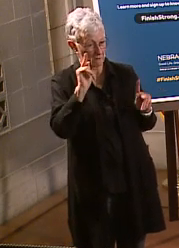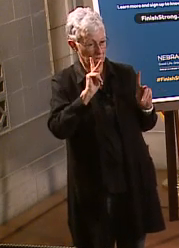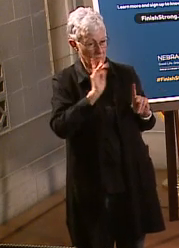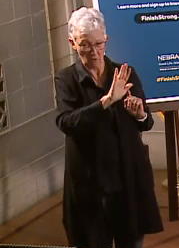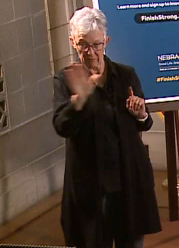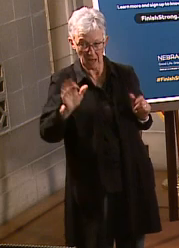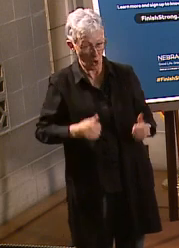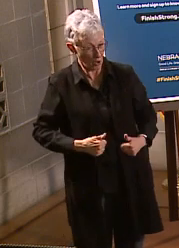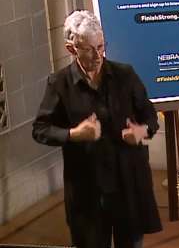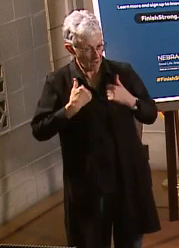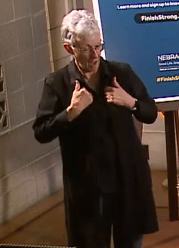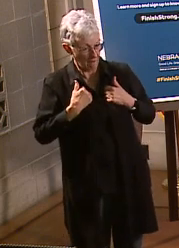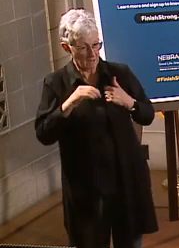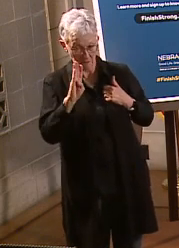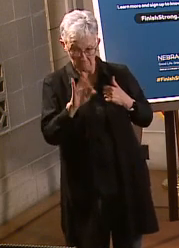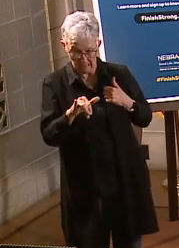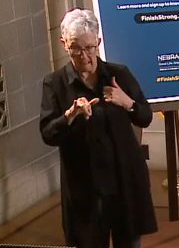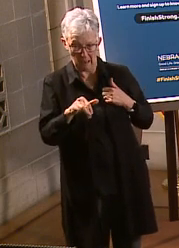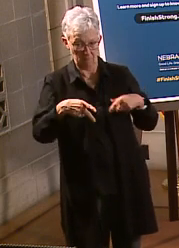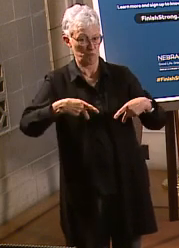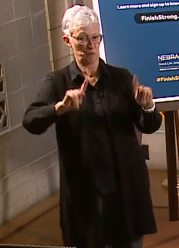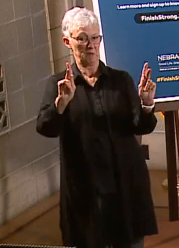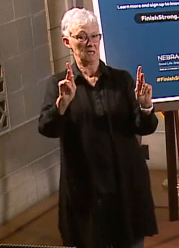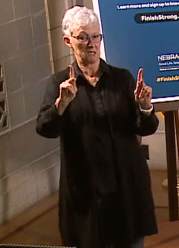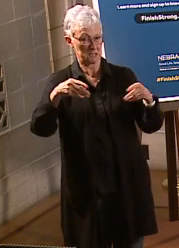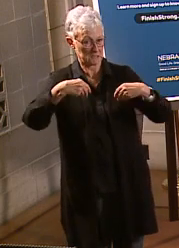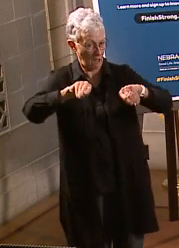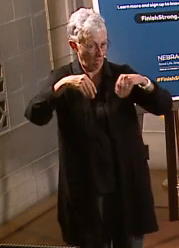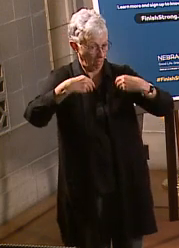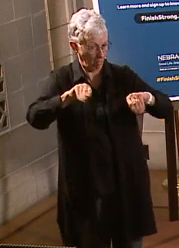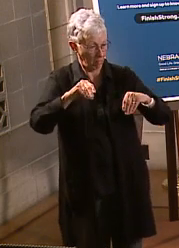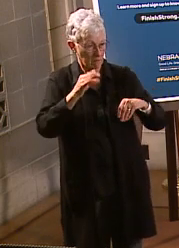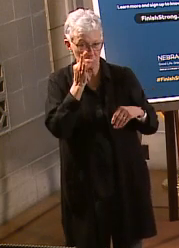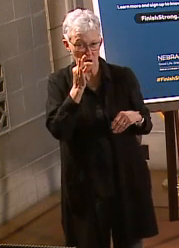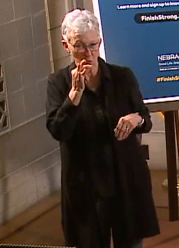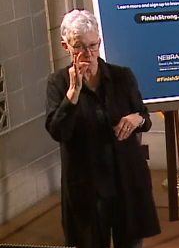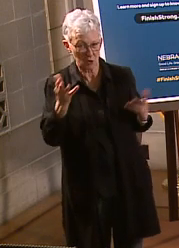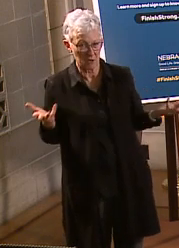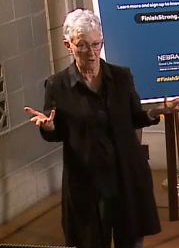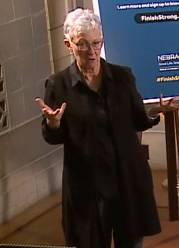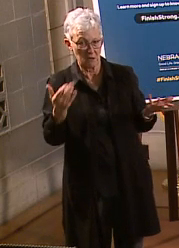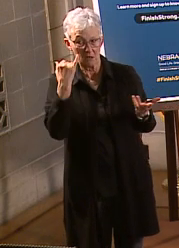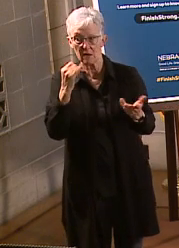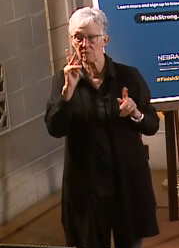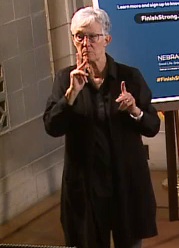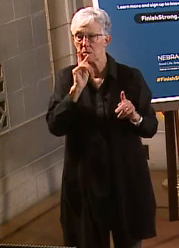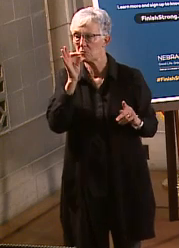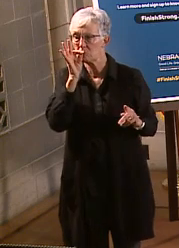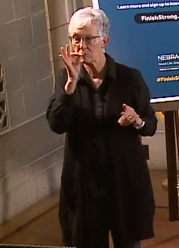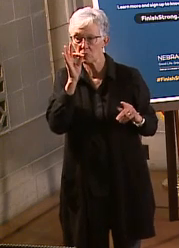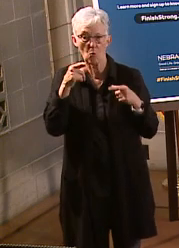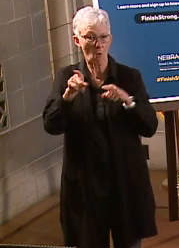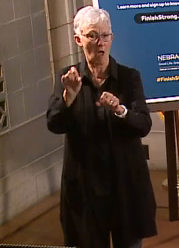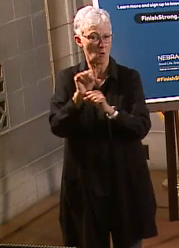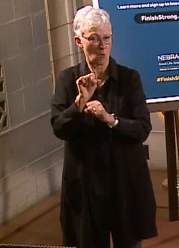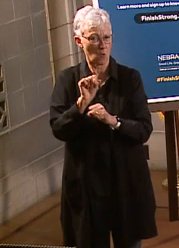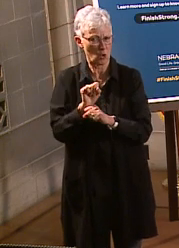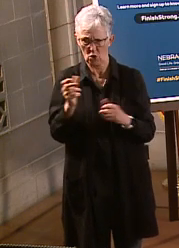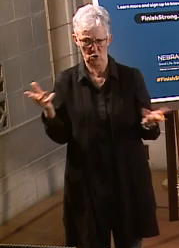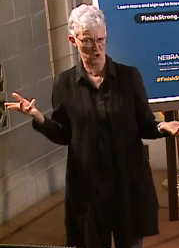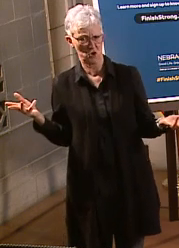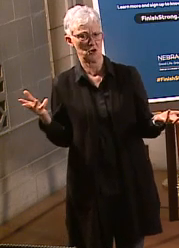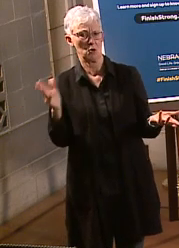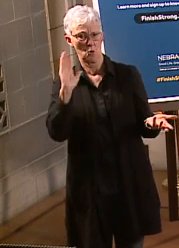fronts. You're risking people's lives when you legalize marijuana. If you have it in the workplace, data shows that you've got more